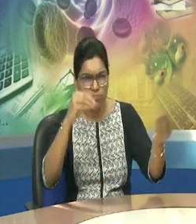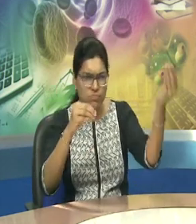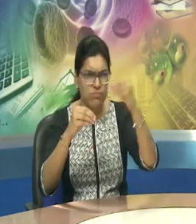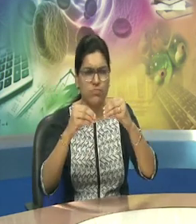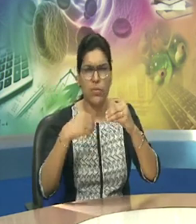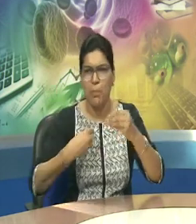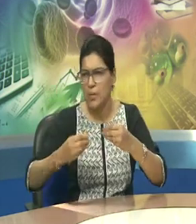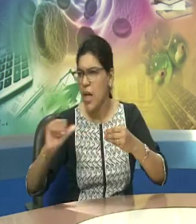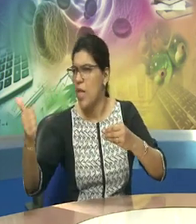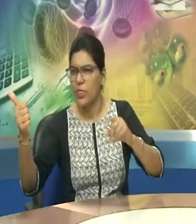Combination.